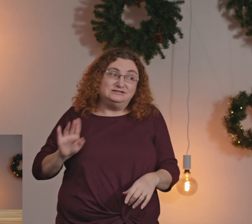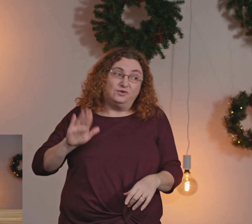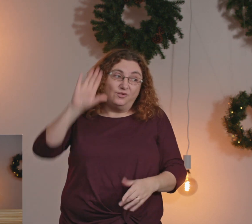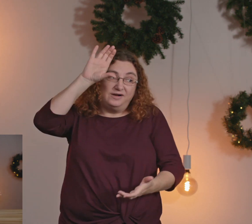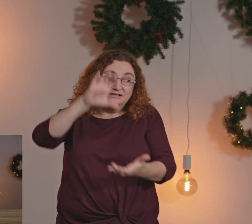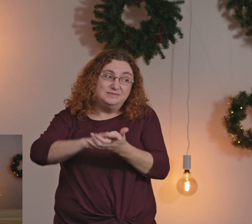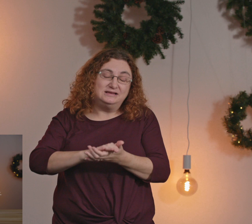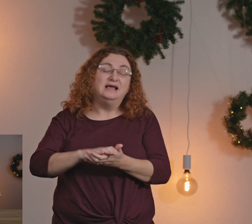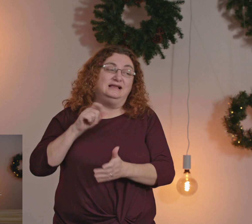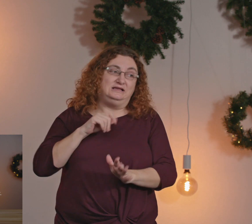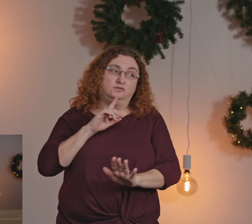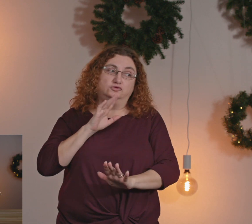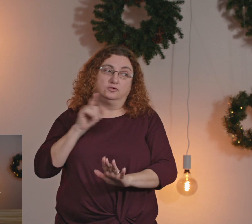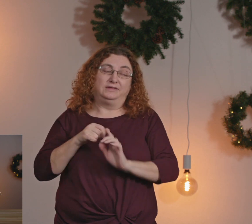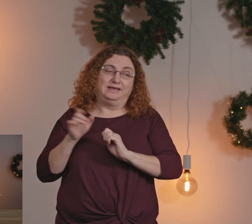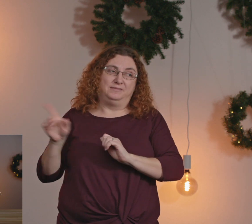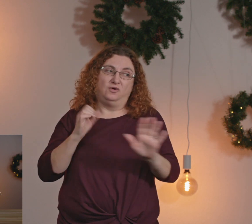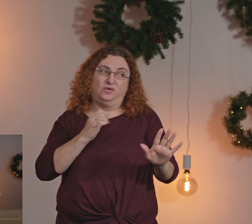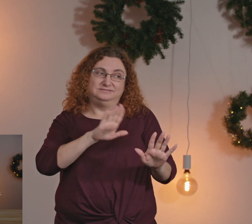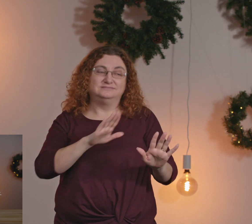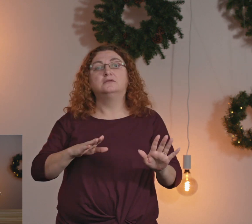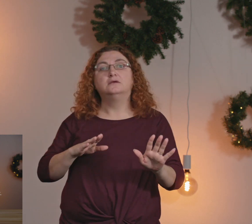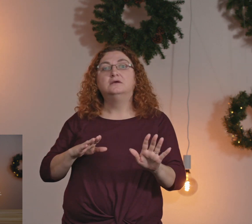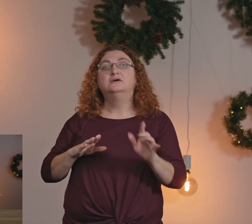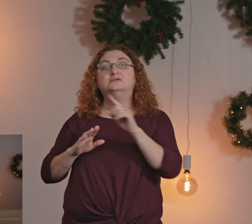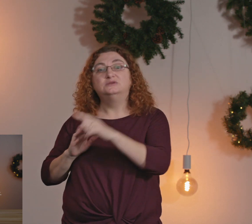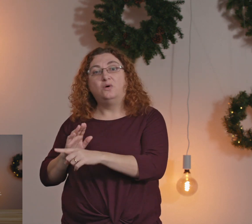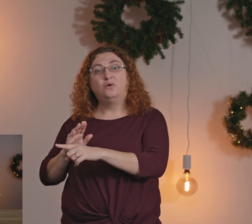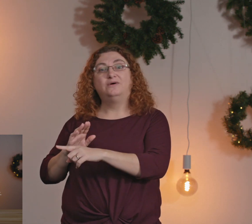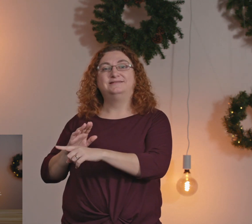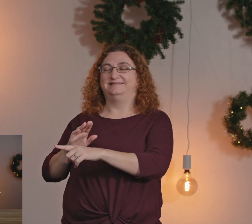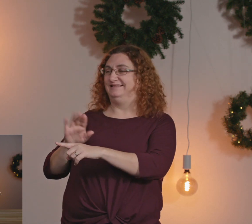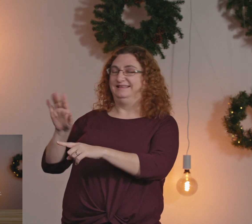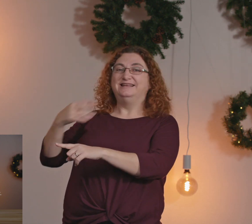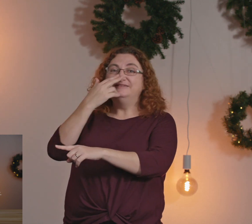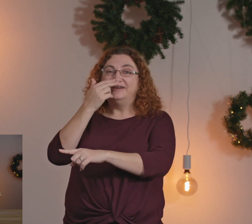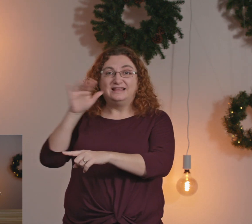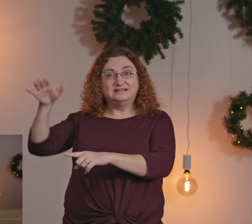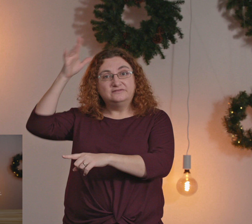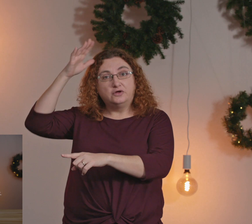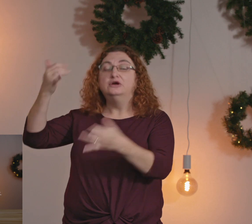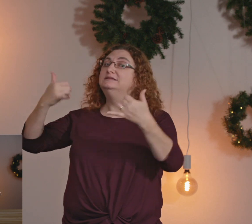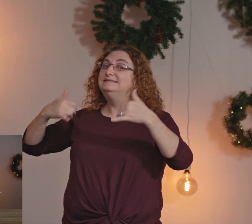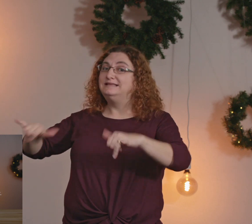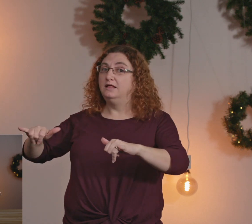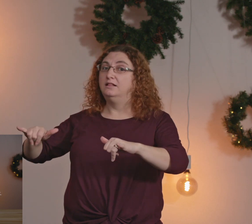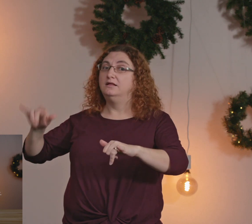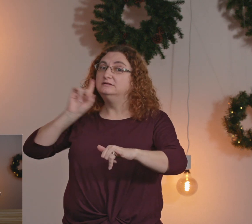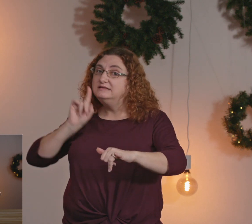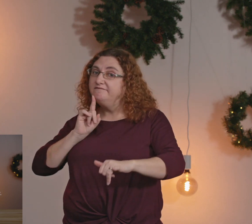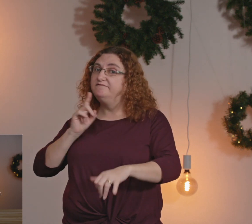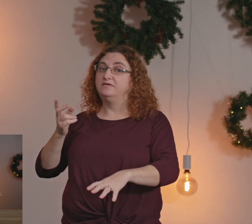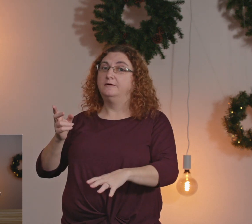this stupid mistake. So they made signs, verse 62, who his father, to find out what he would like to name the child. Of course, they're expecting